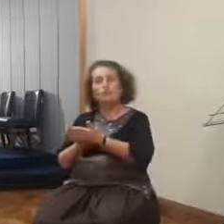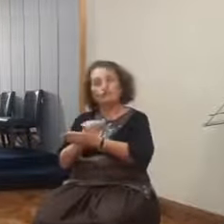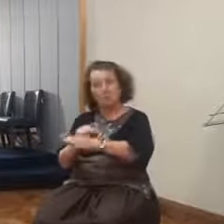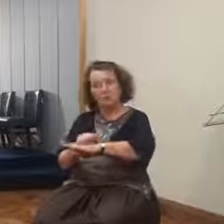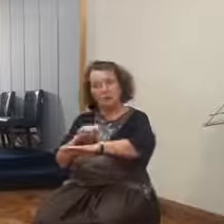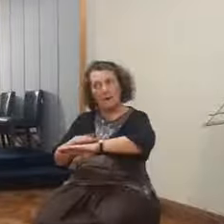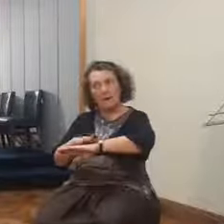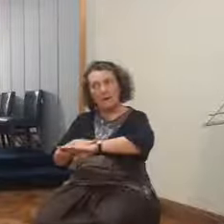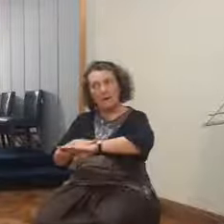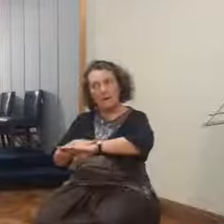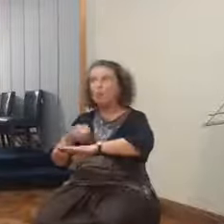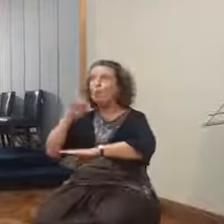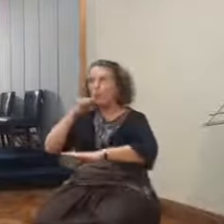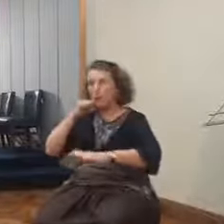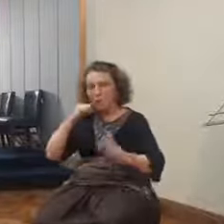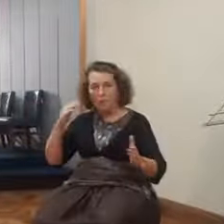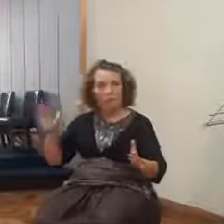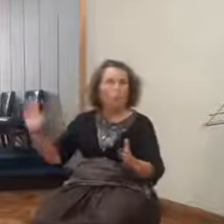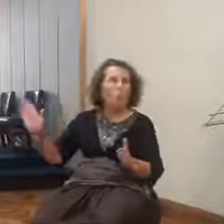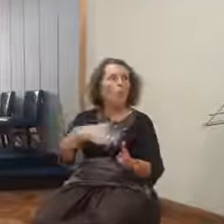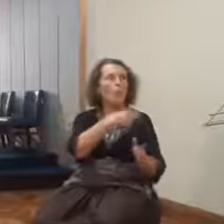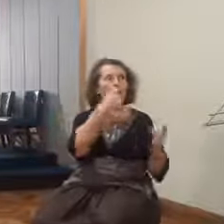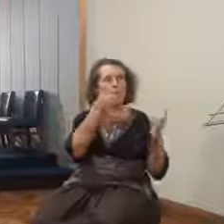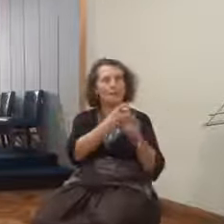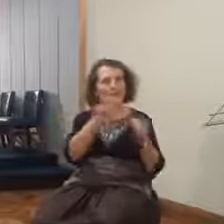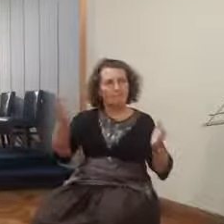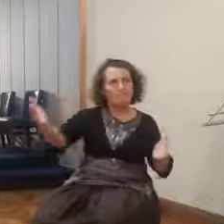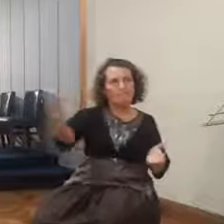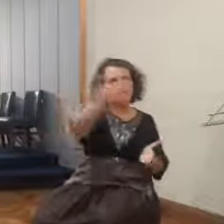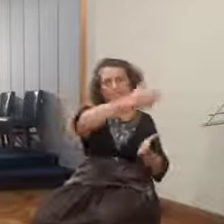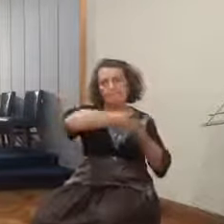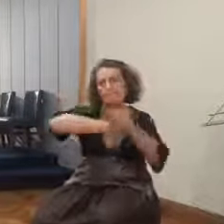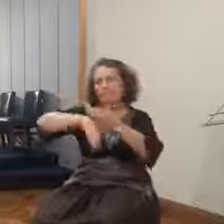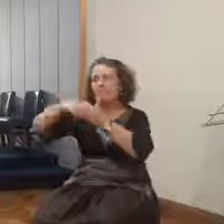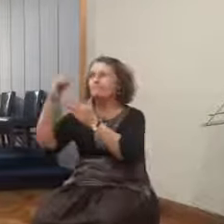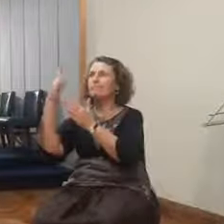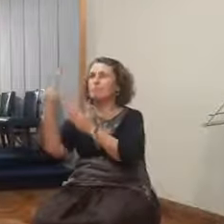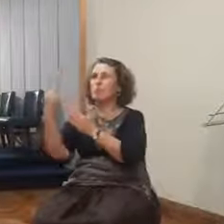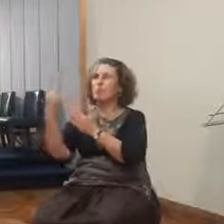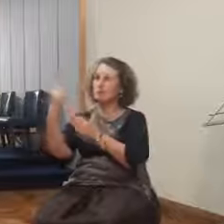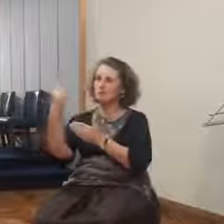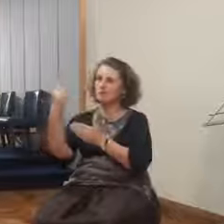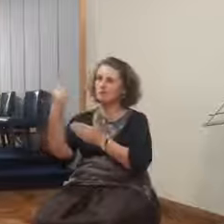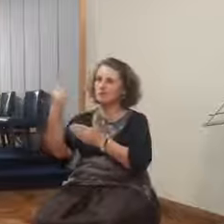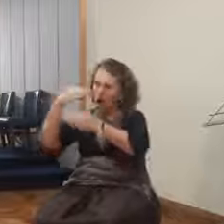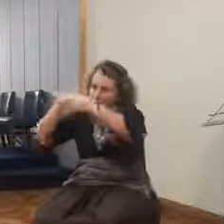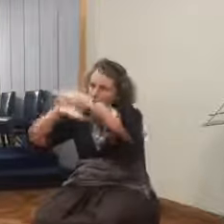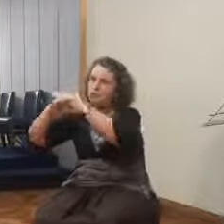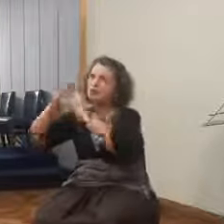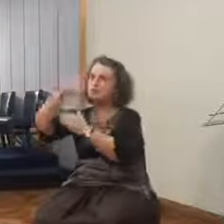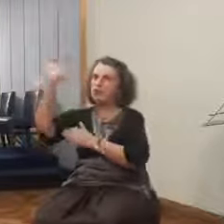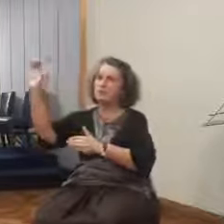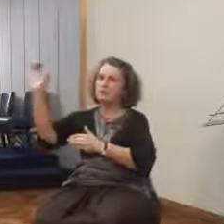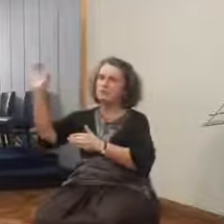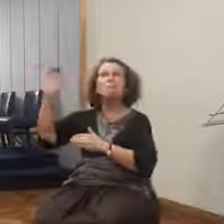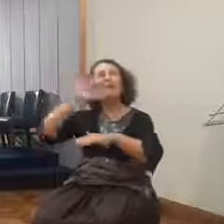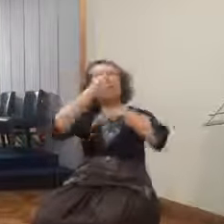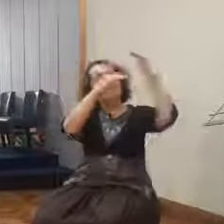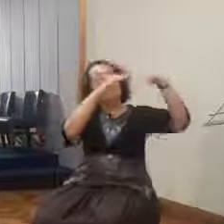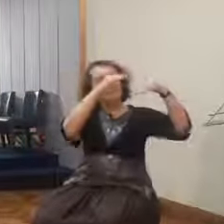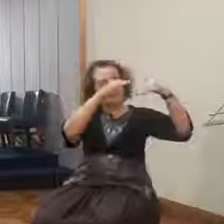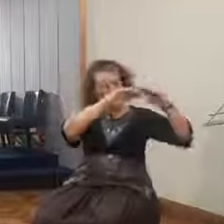gather together in one all things in Christ, both which are in heaven and which are on the earth, even in him